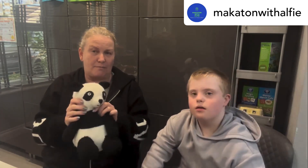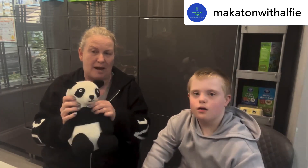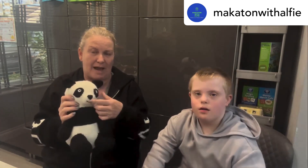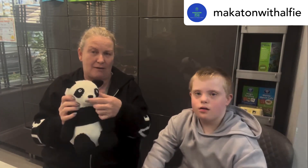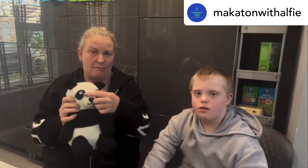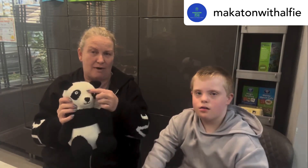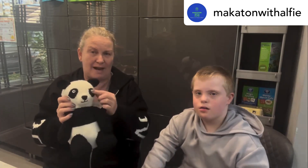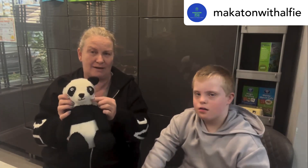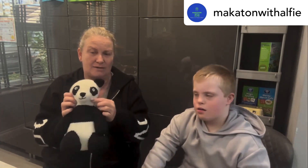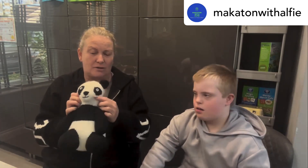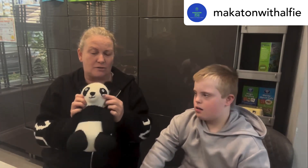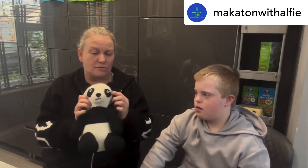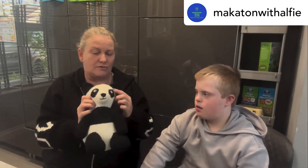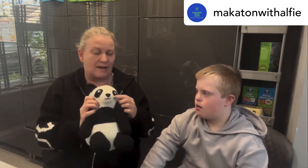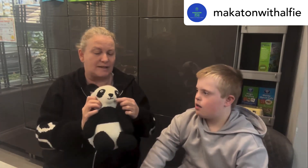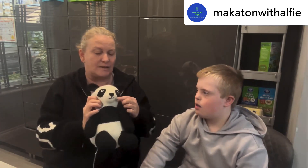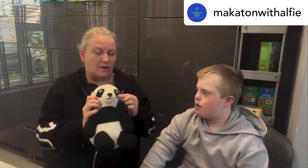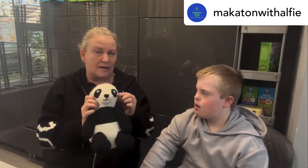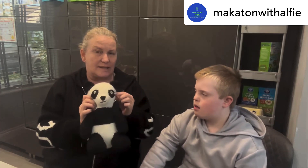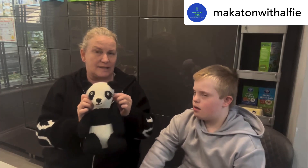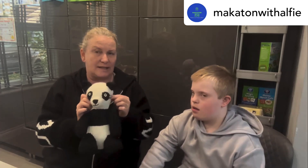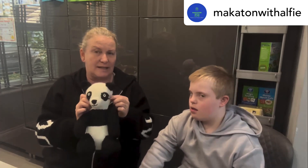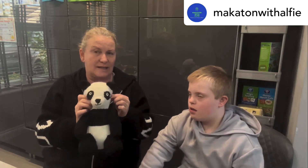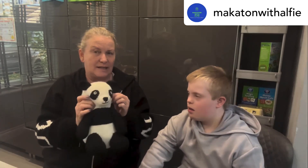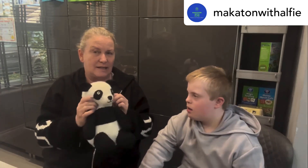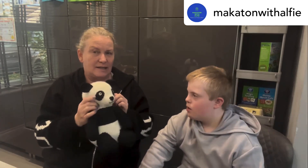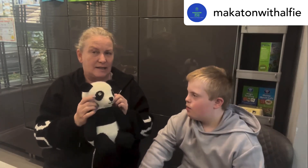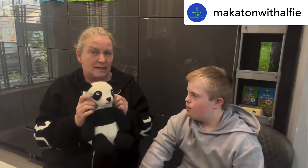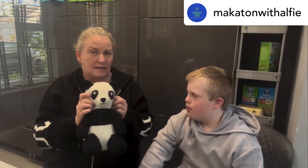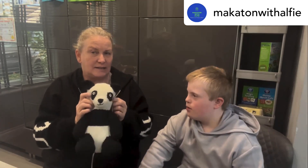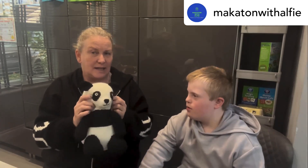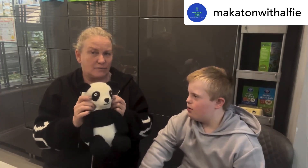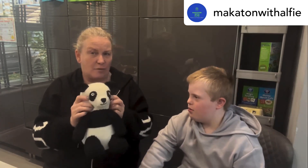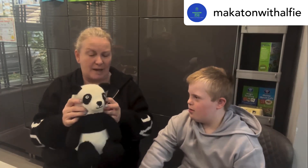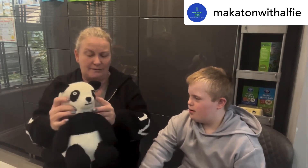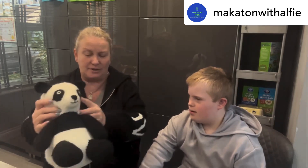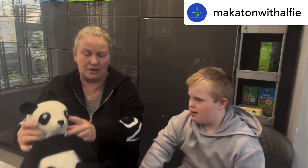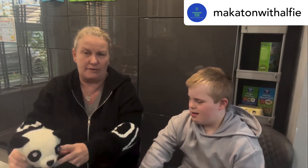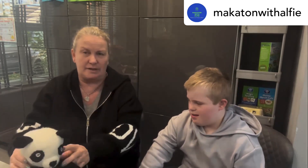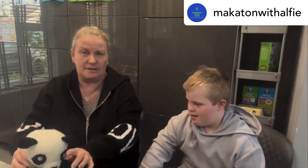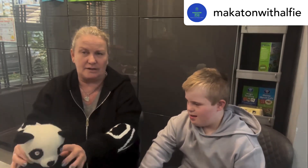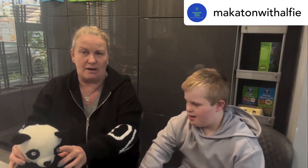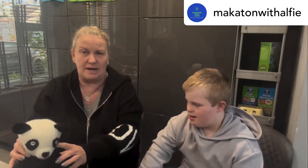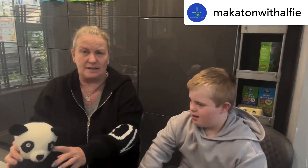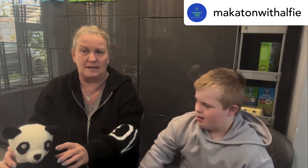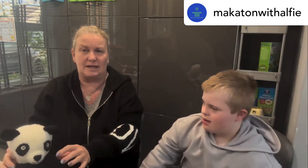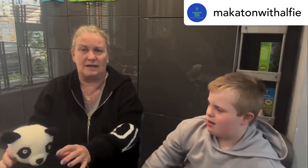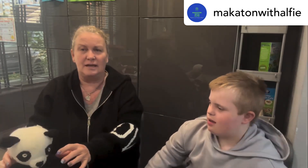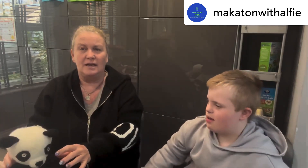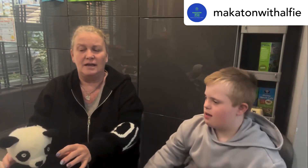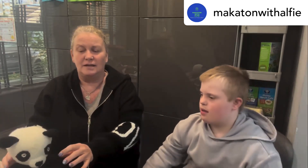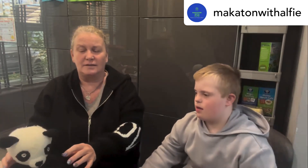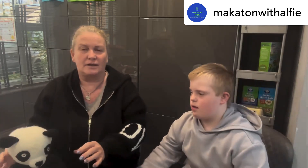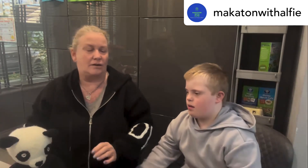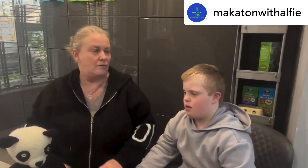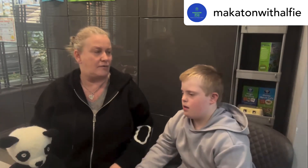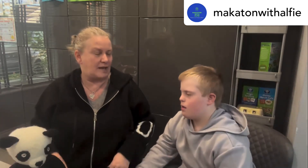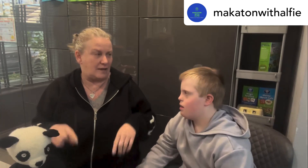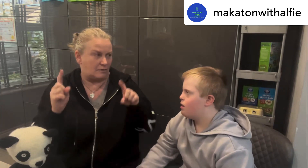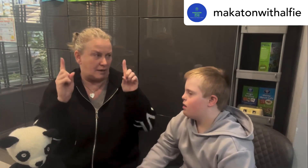black round circles around his eyes, see? Well, that's what we have to show in the sign, isn't it? So, if we get your